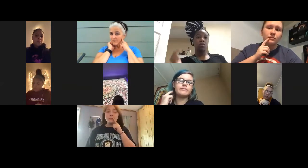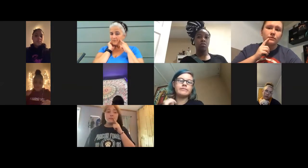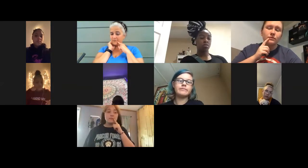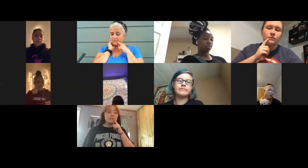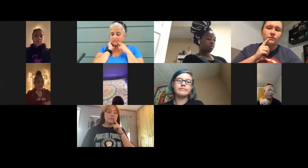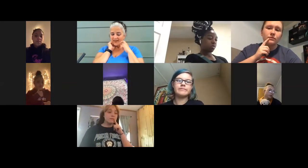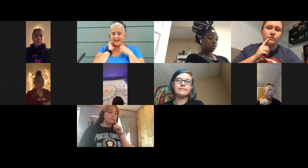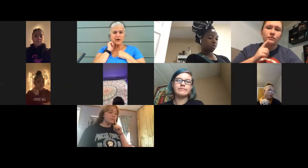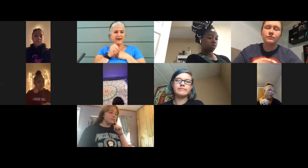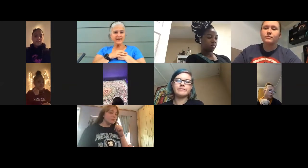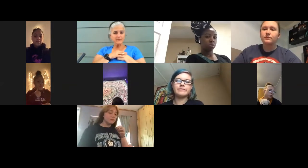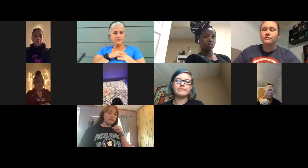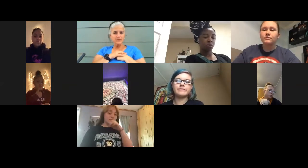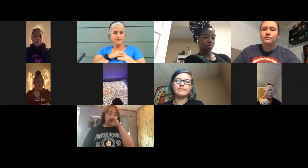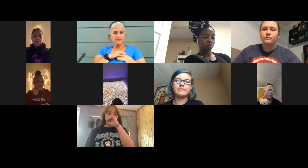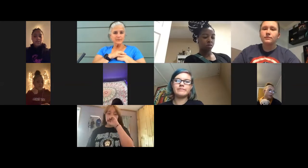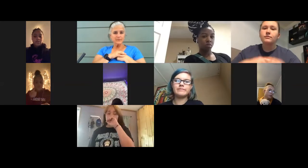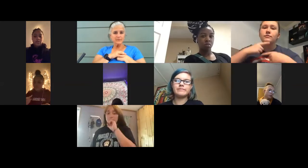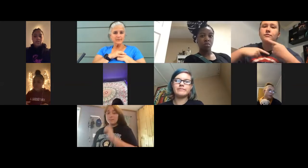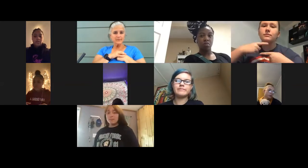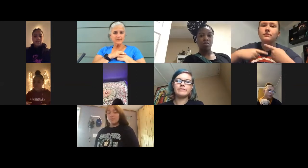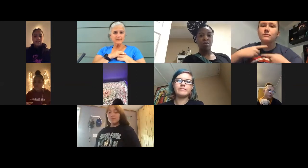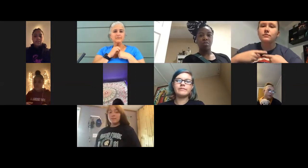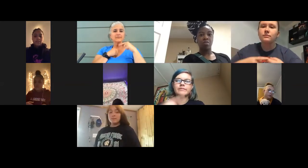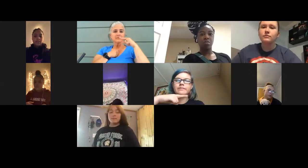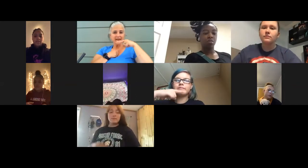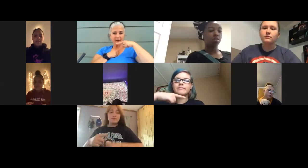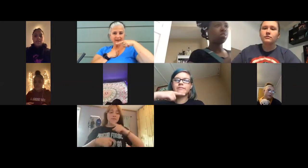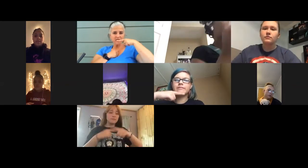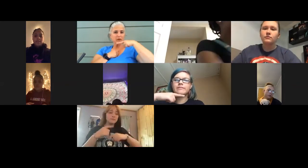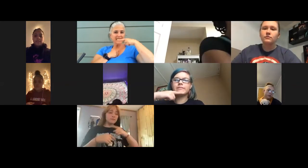Deaf. Hearing.